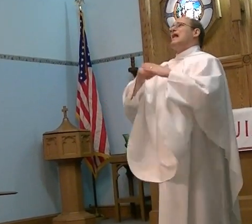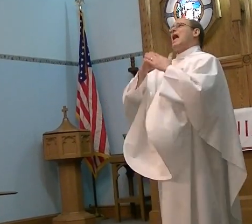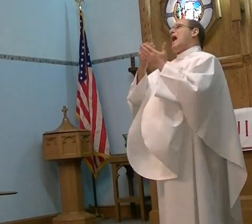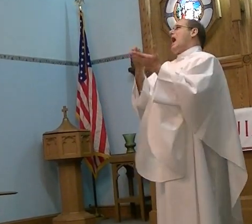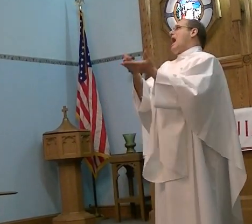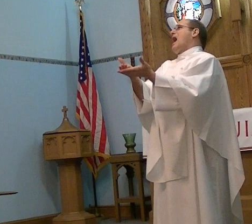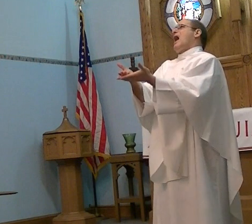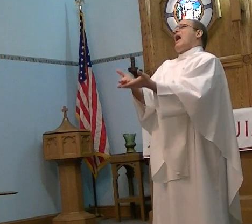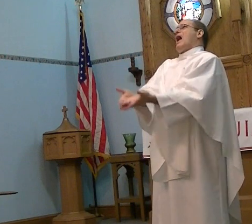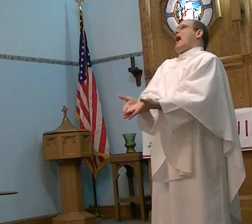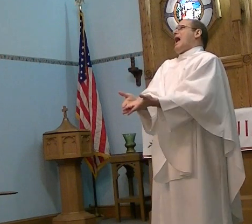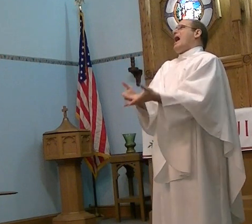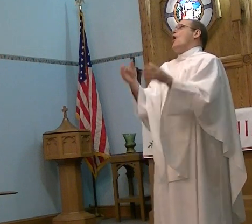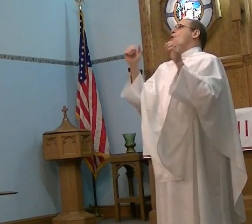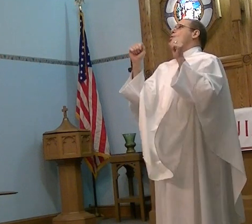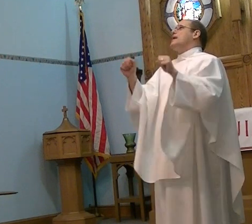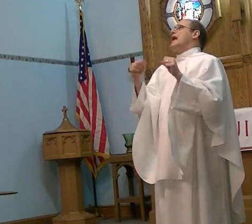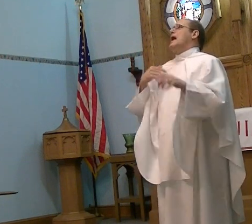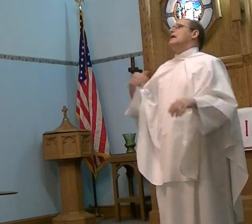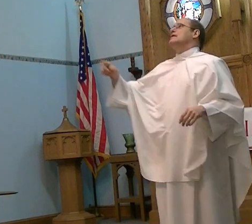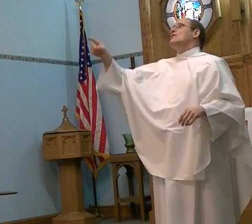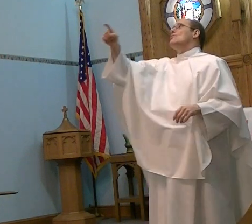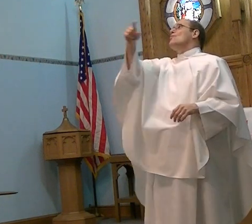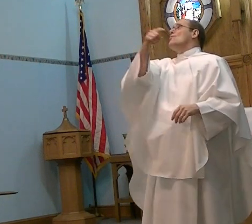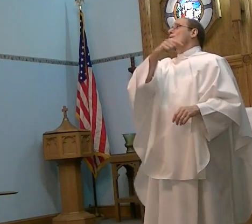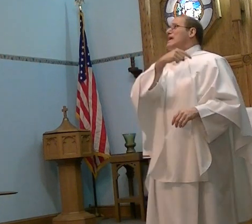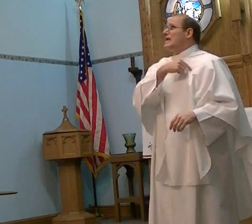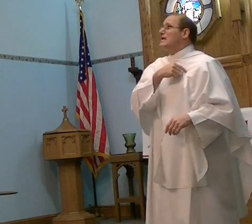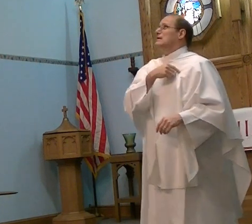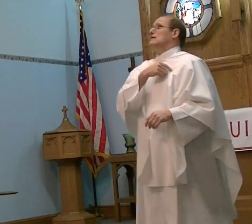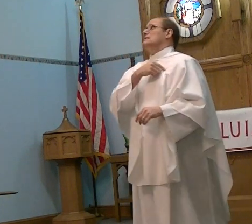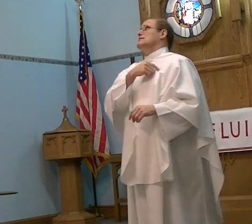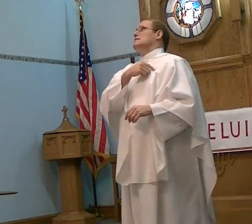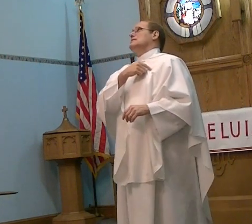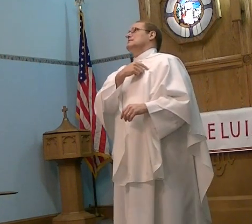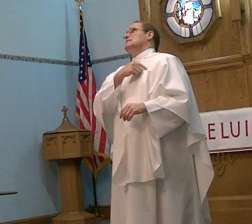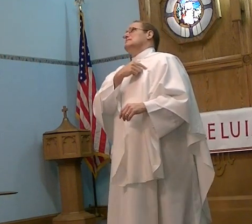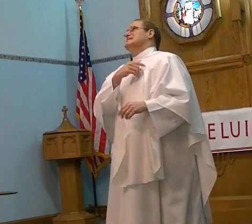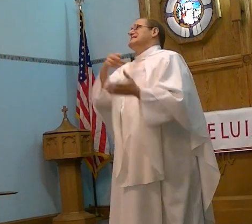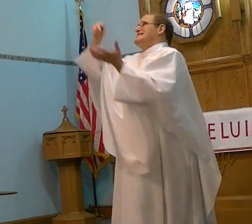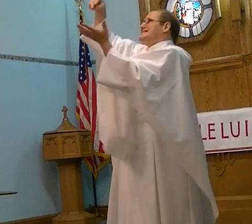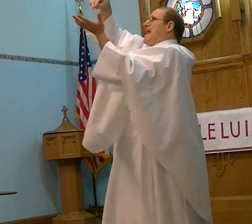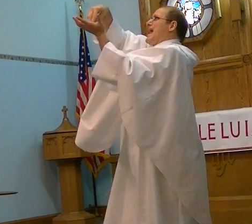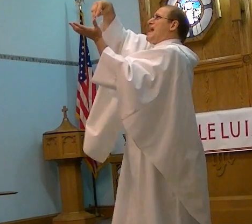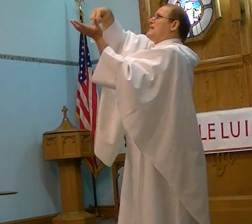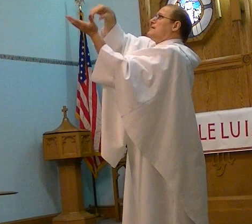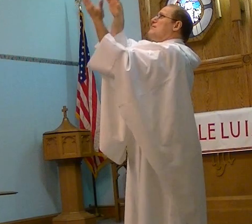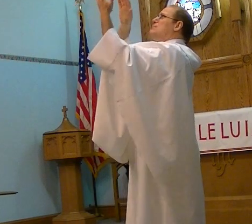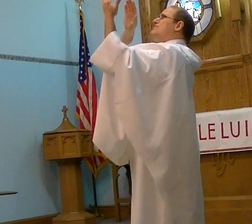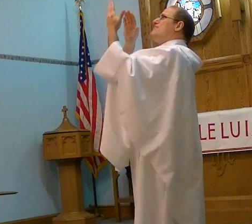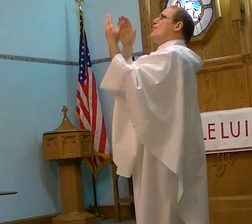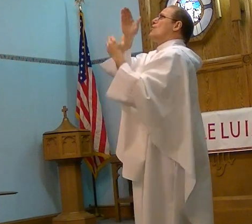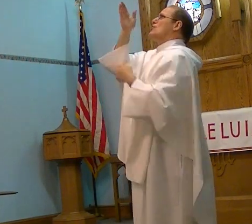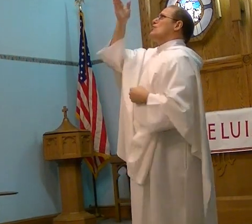how can we stand before you?